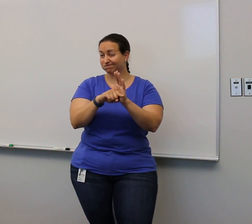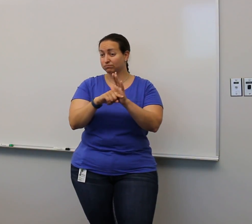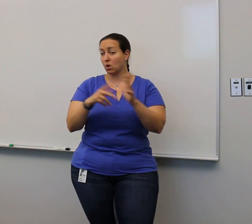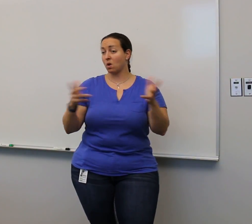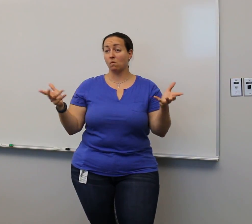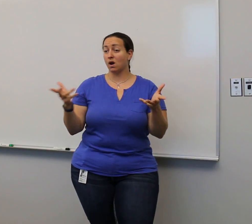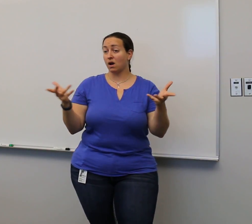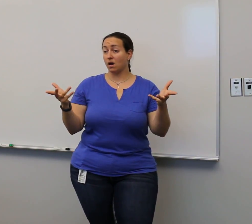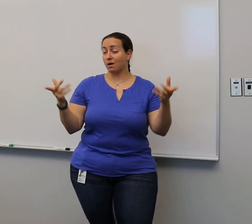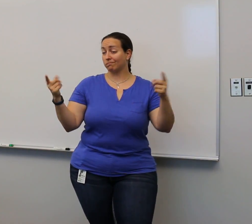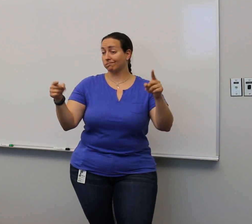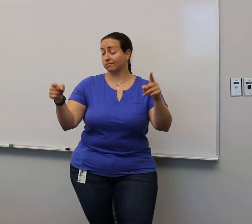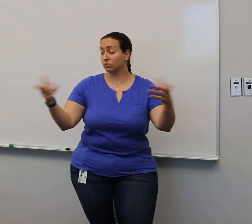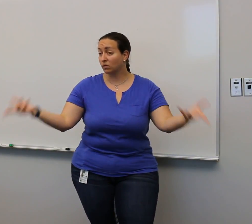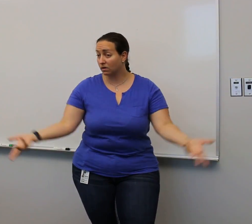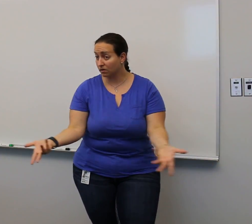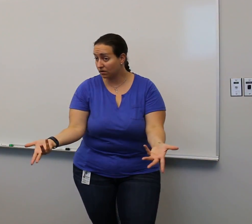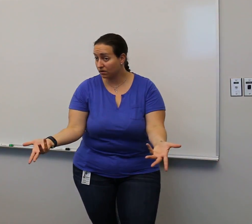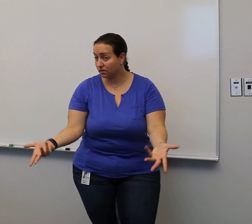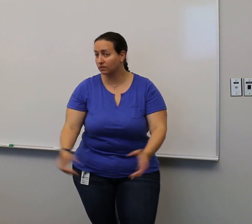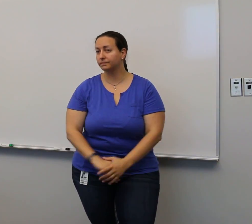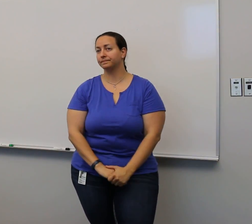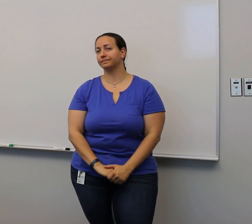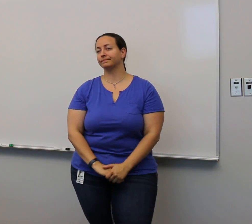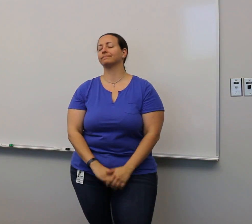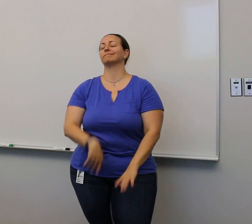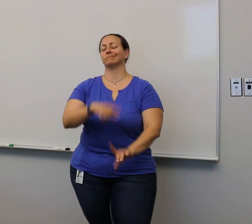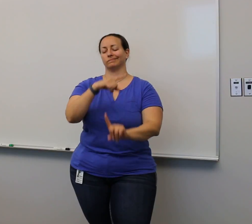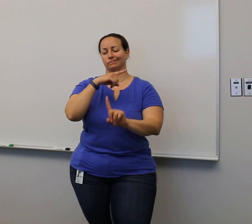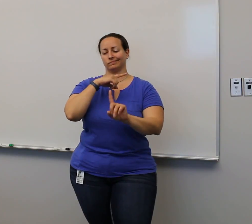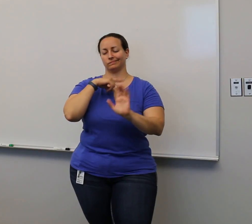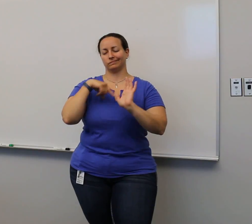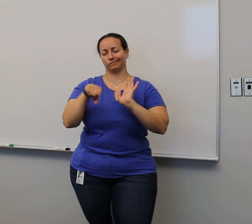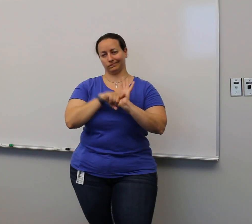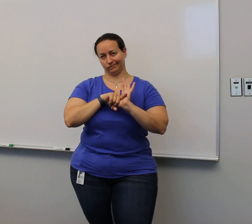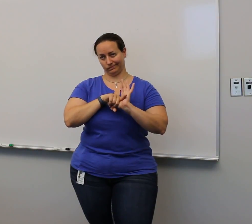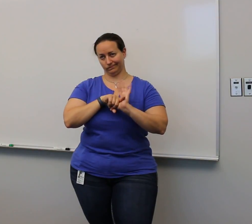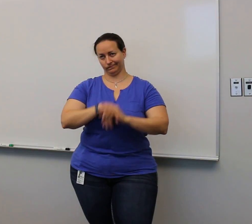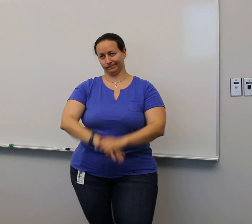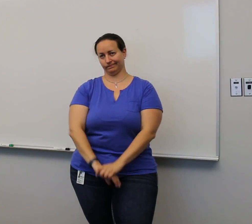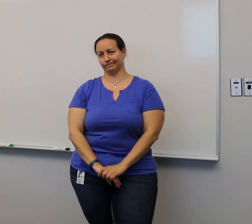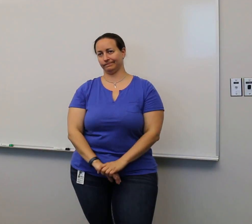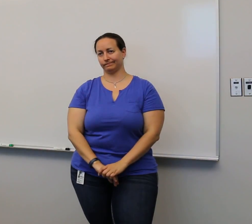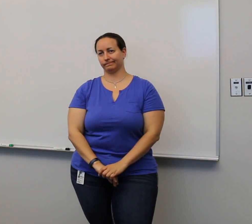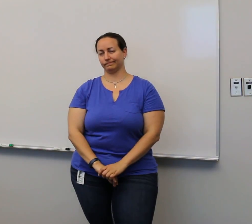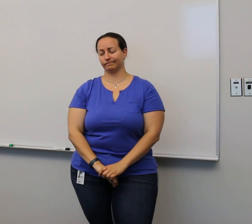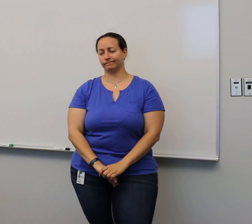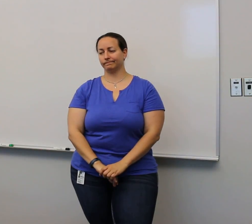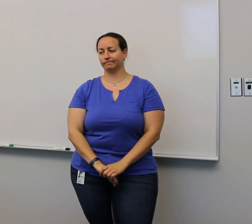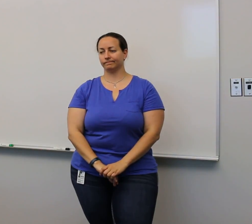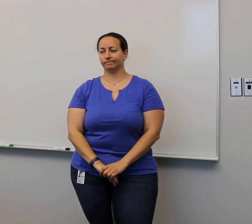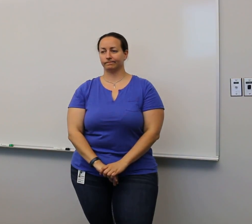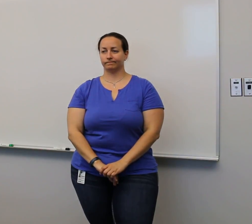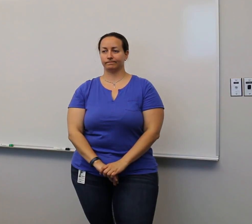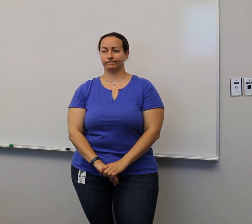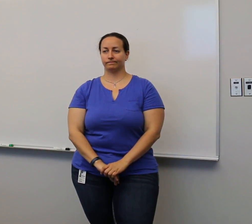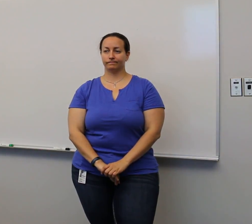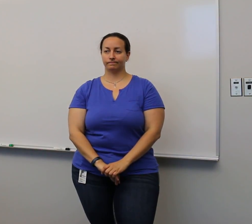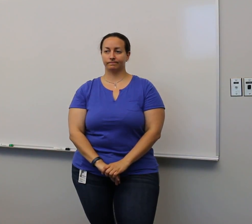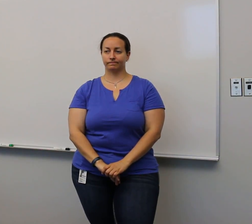number, our overall answer will be negative. Vice versa, if I take a negative number and I multiply or divide by a